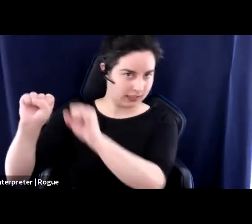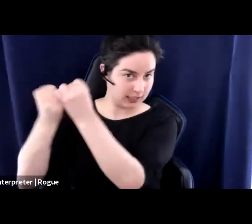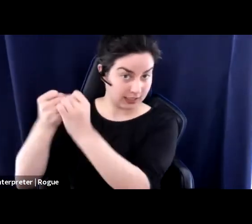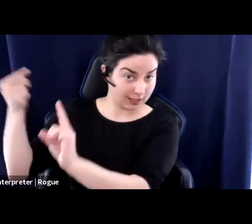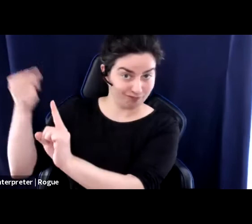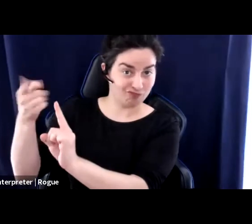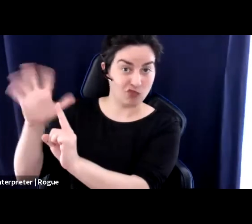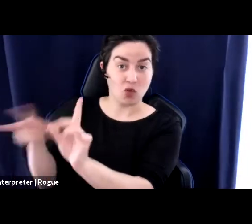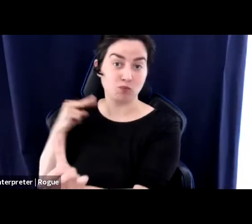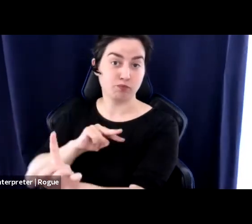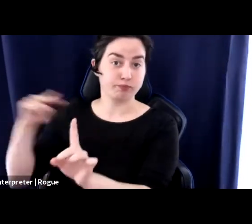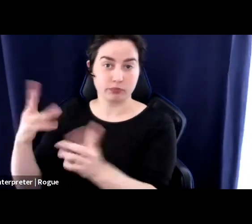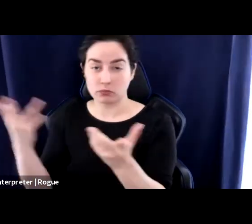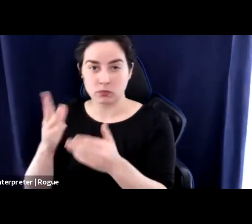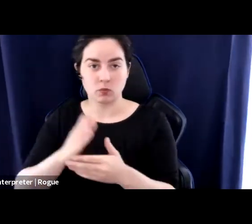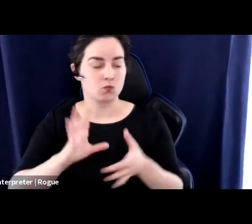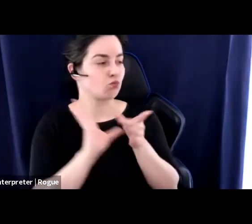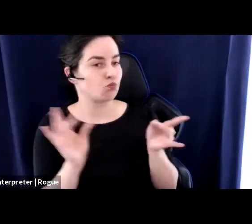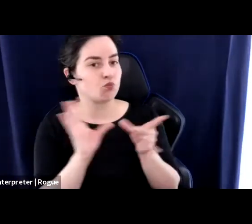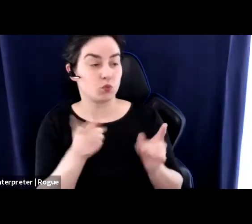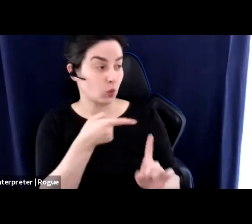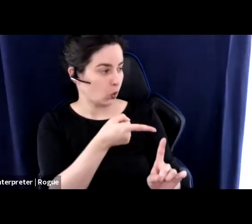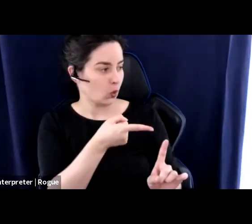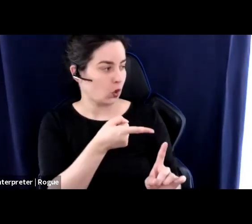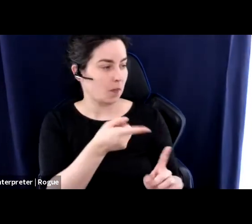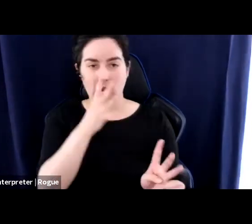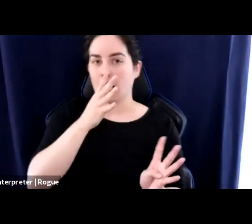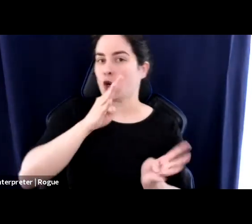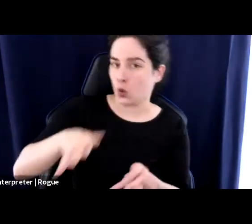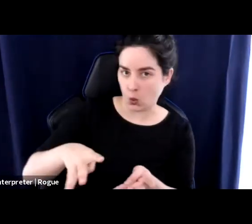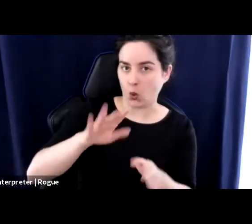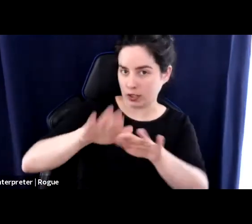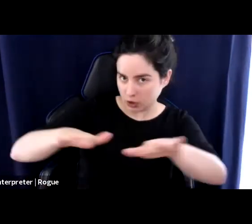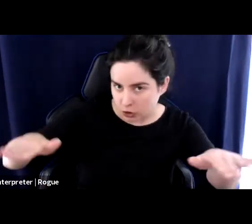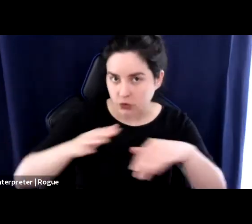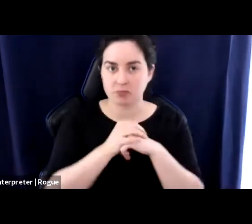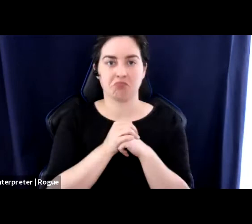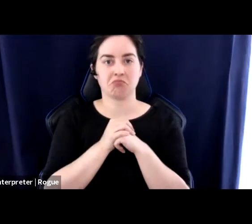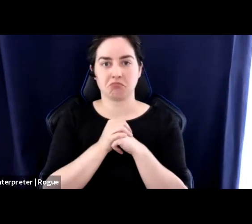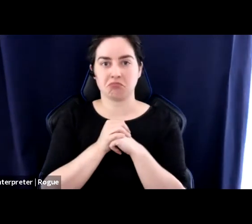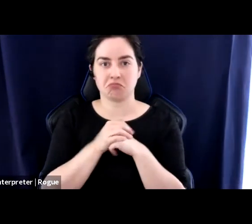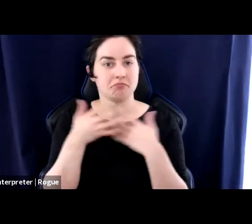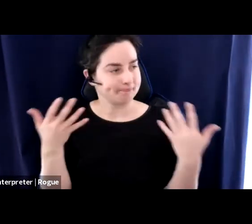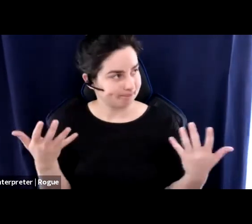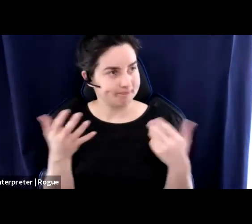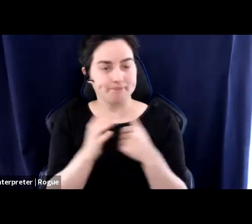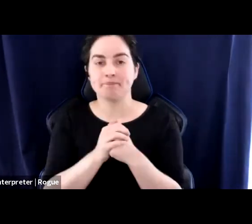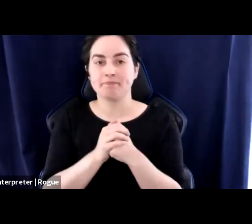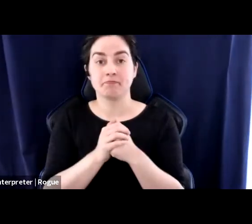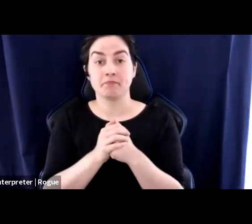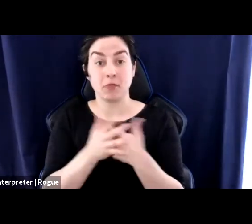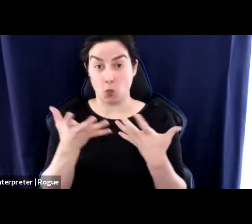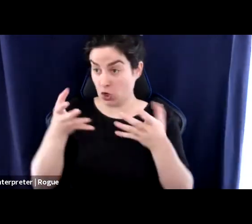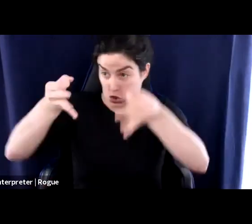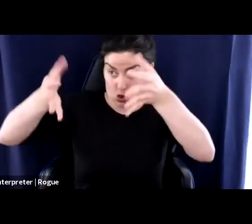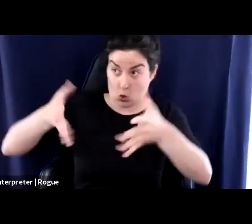argued that there had been some neglect on the part of the parents of the child, and that they were asking the court to